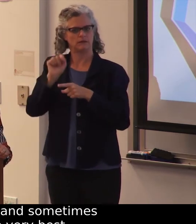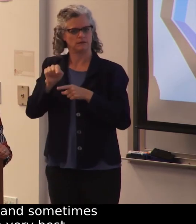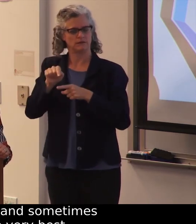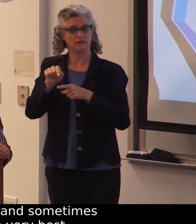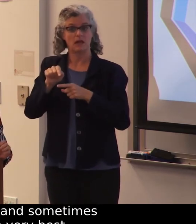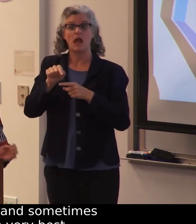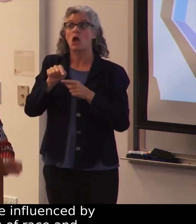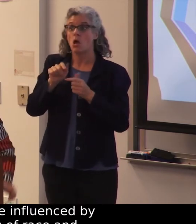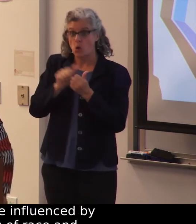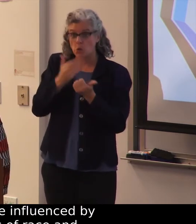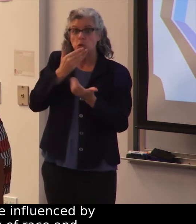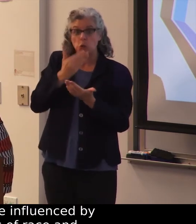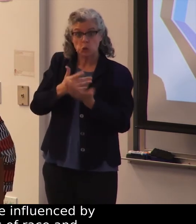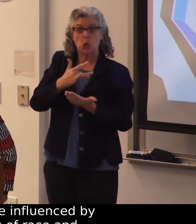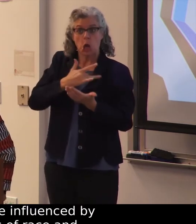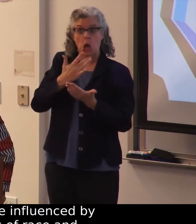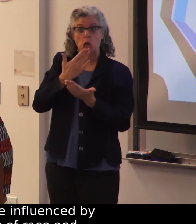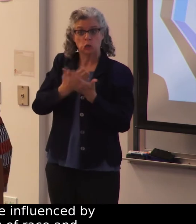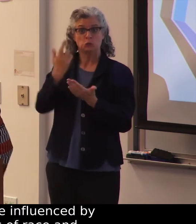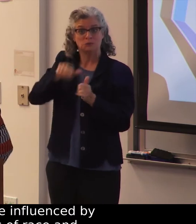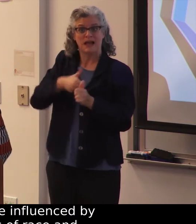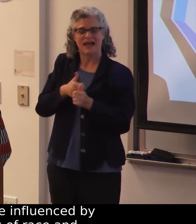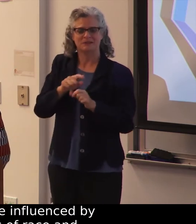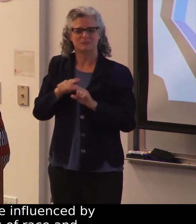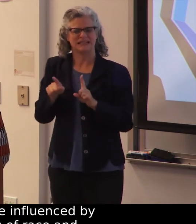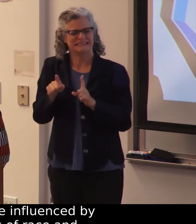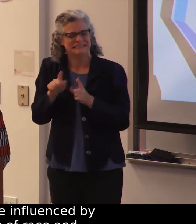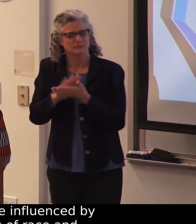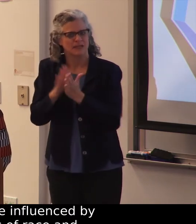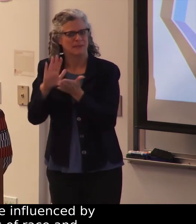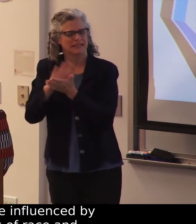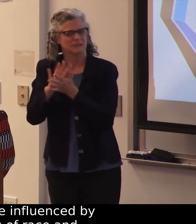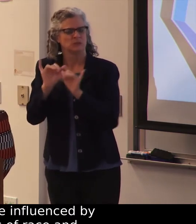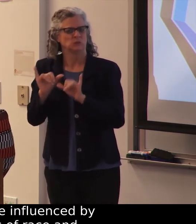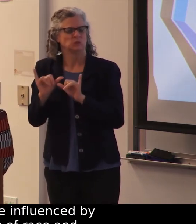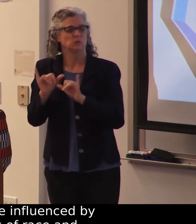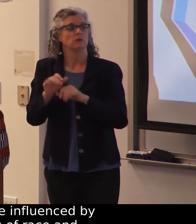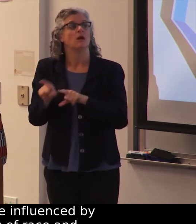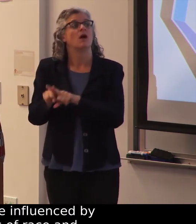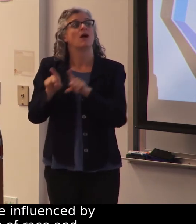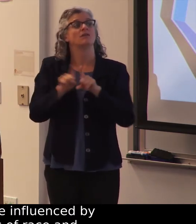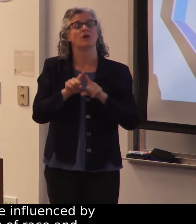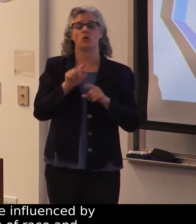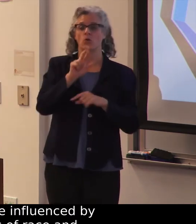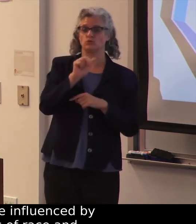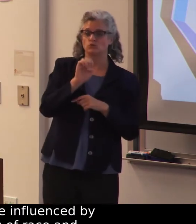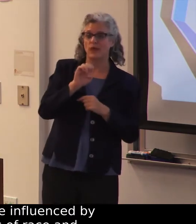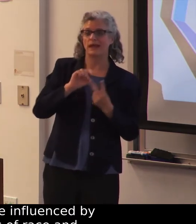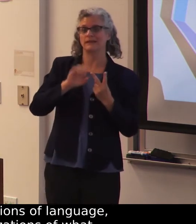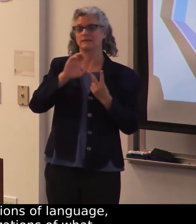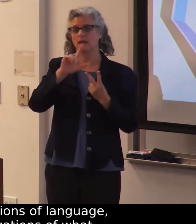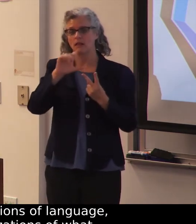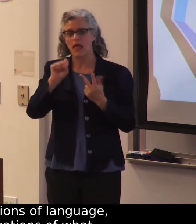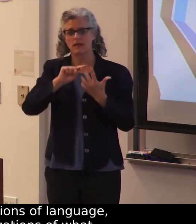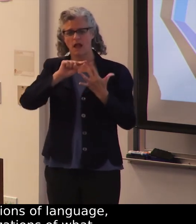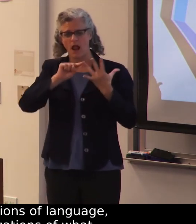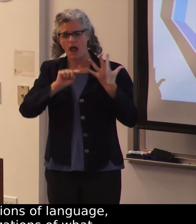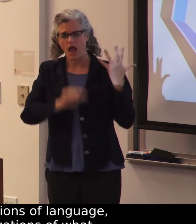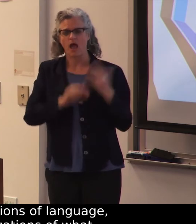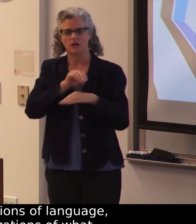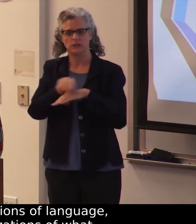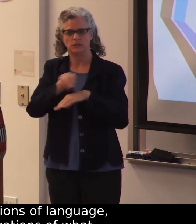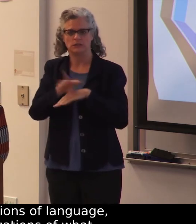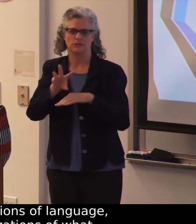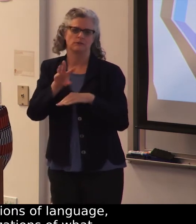intentions, all language programs are influenced by ideologies of race and class, etc., and the conceptualizations of